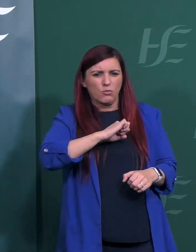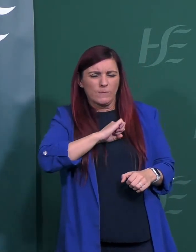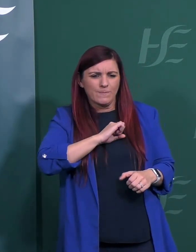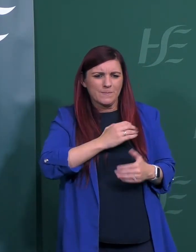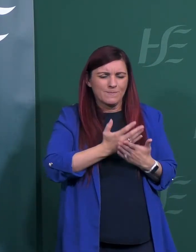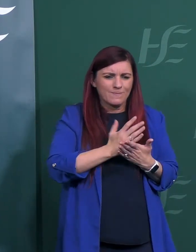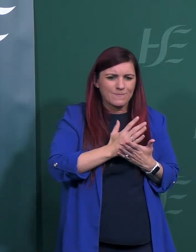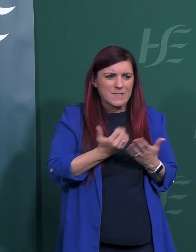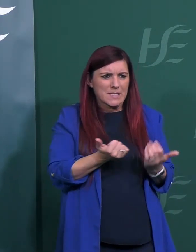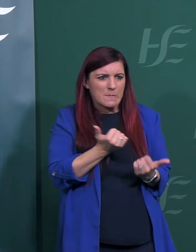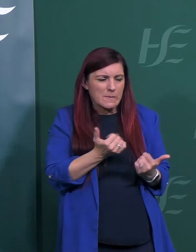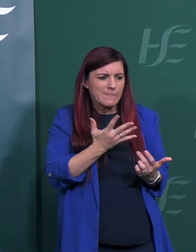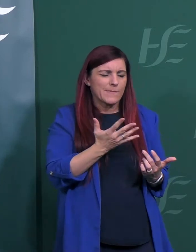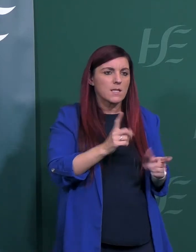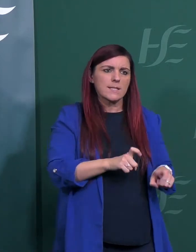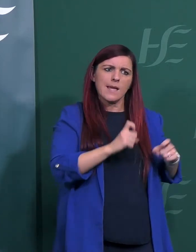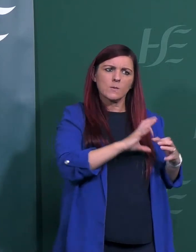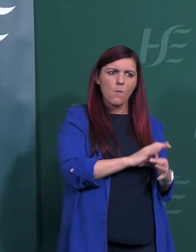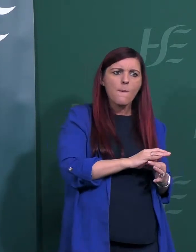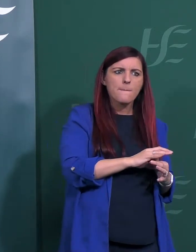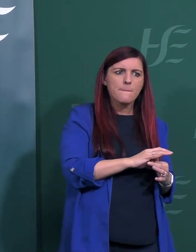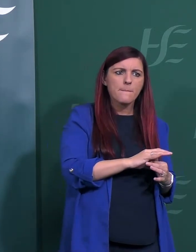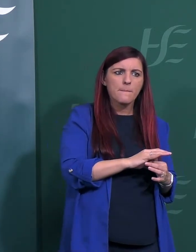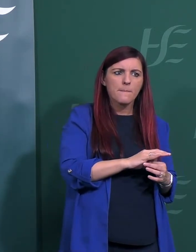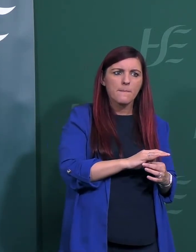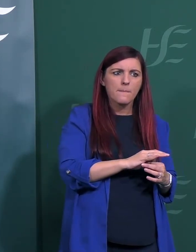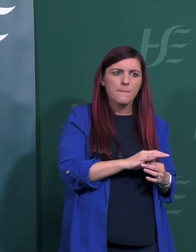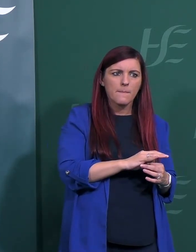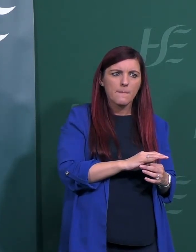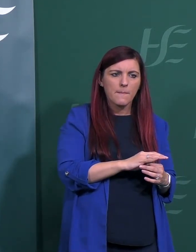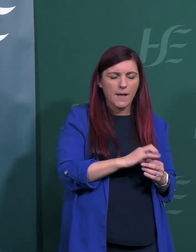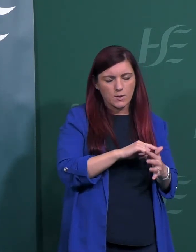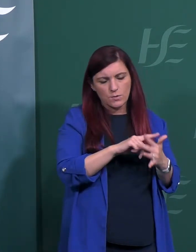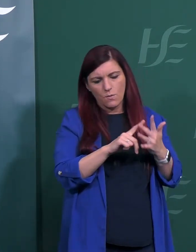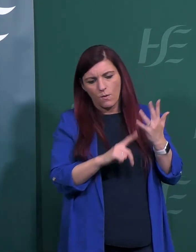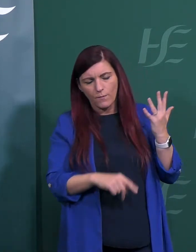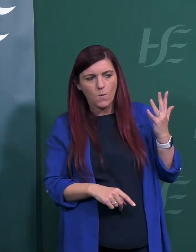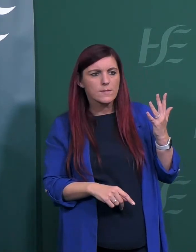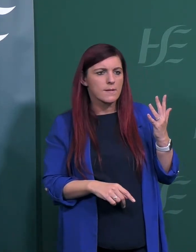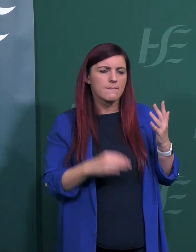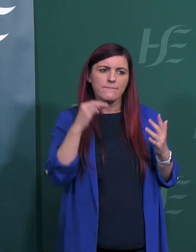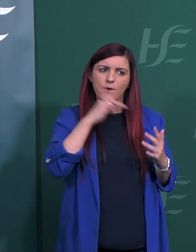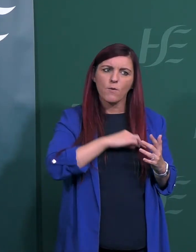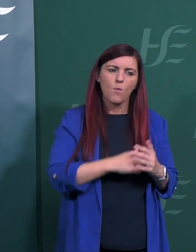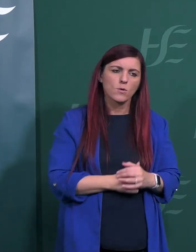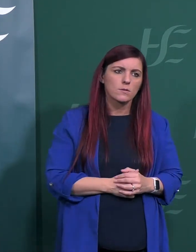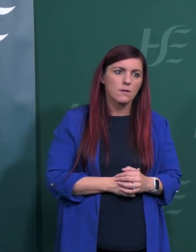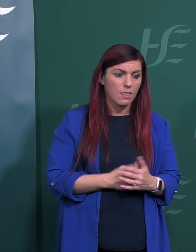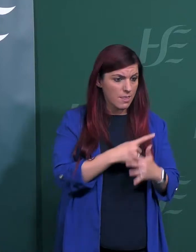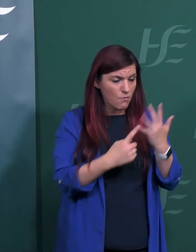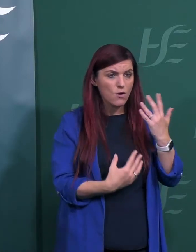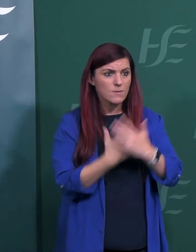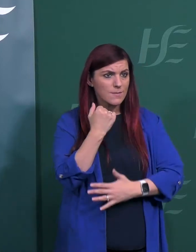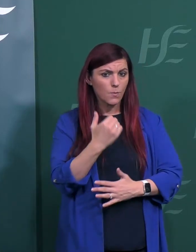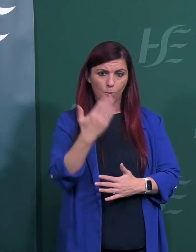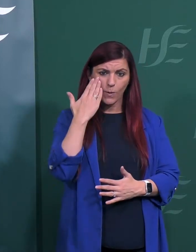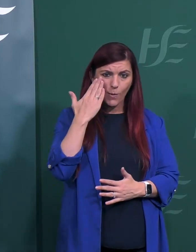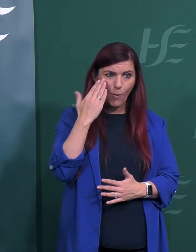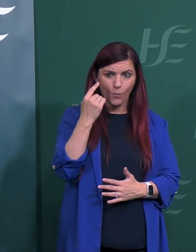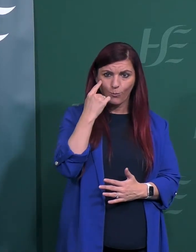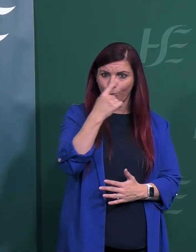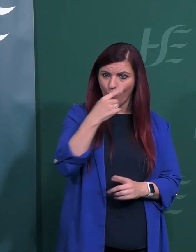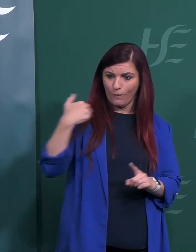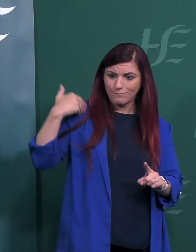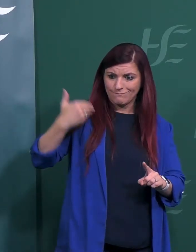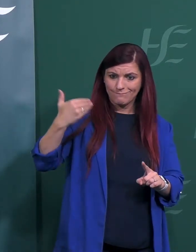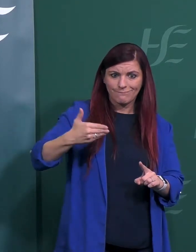feeling symptomatic, and so social distancing that goes on with it as well. So they work. We know they've worked. They've proven for us at a